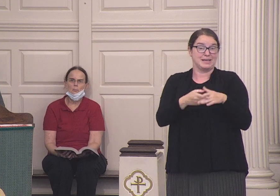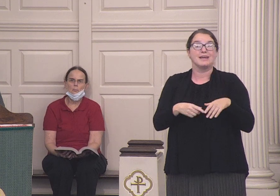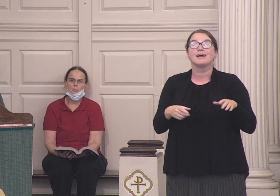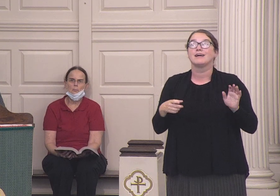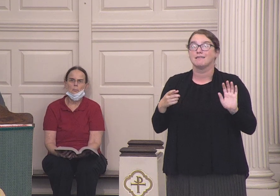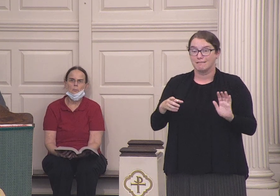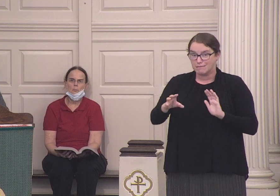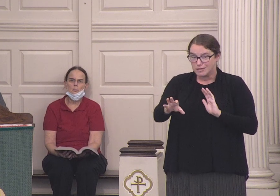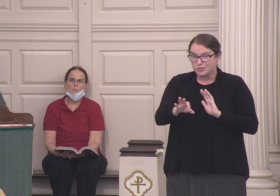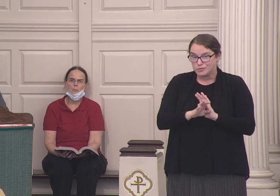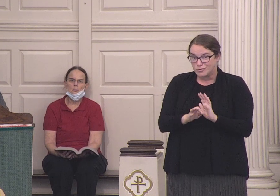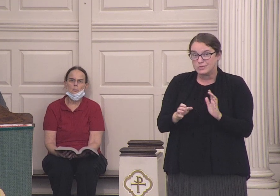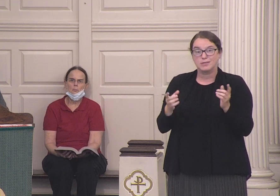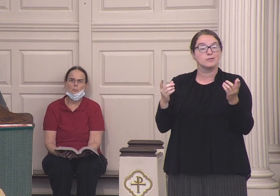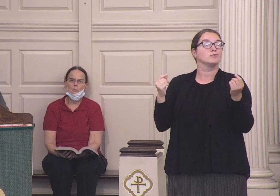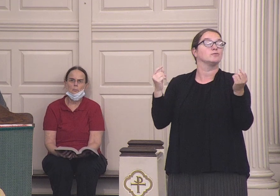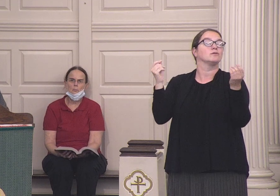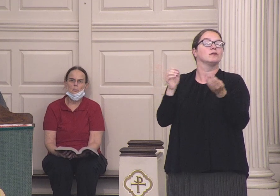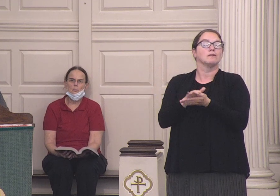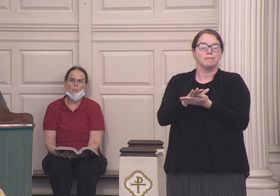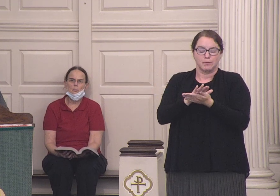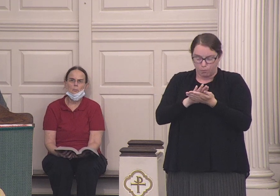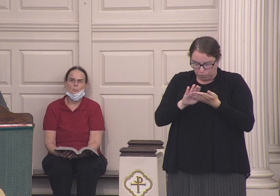before him.